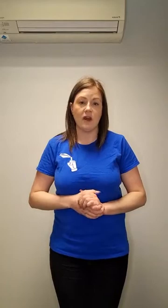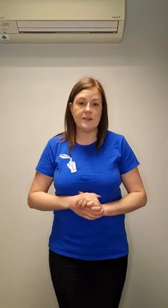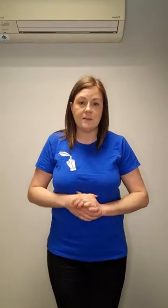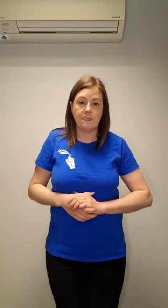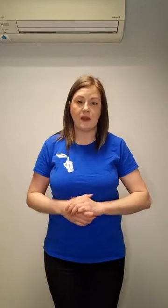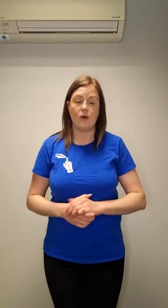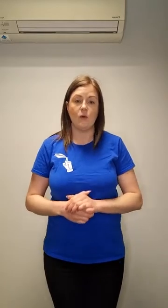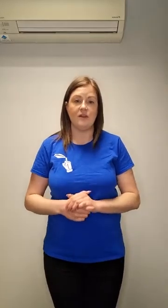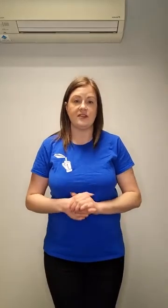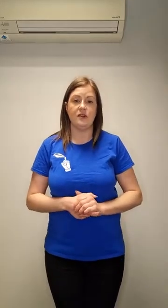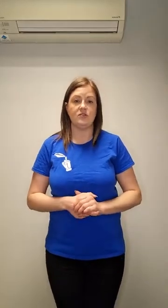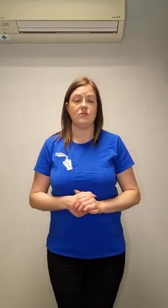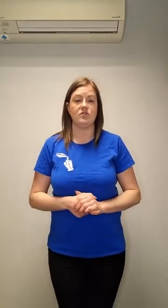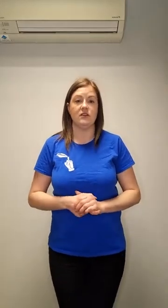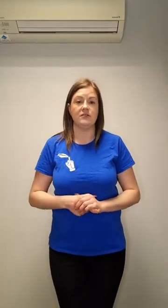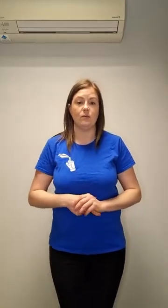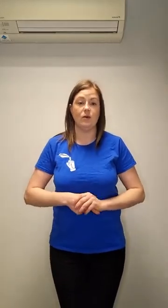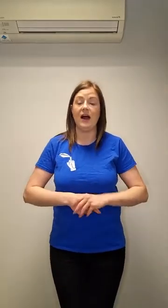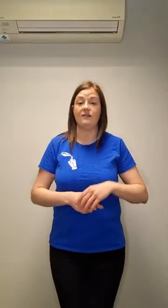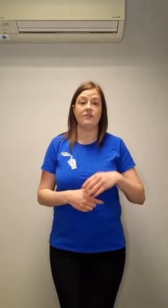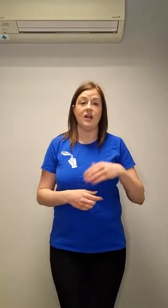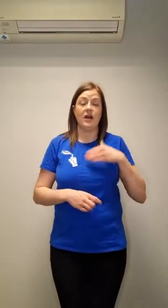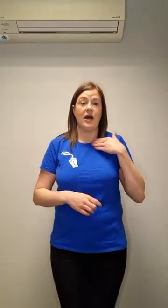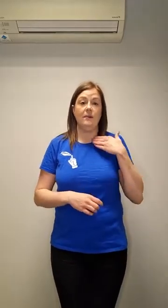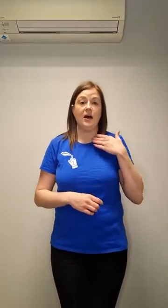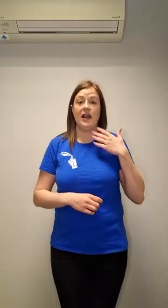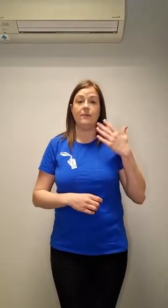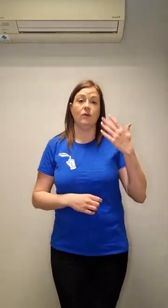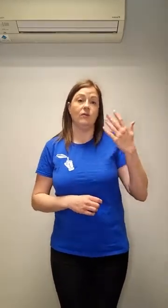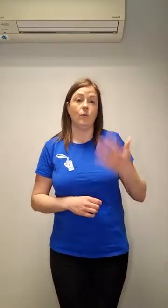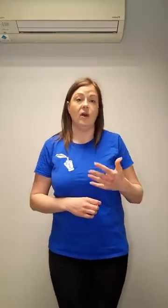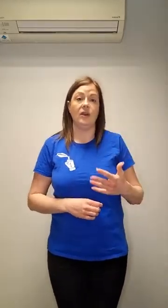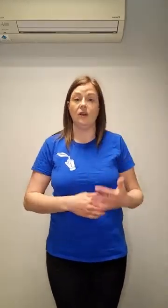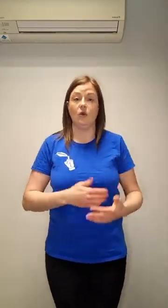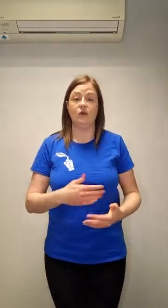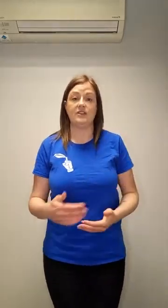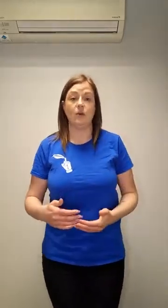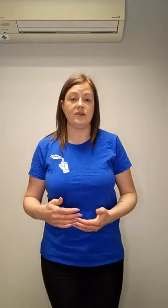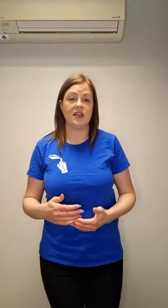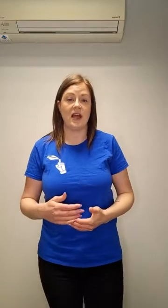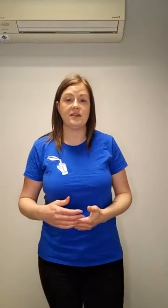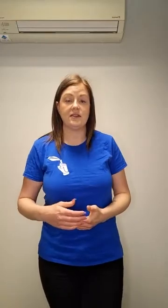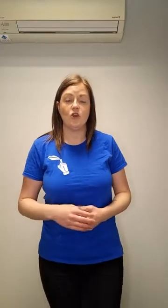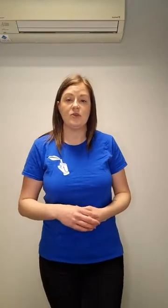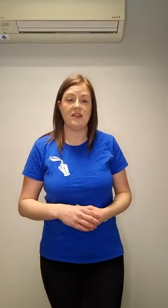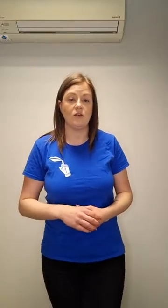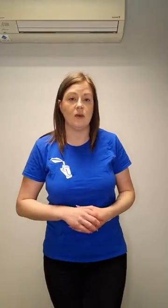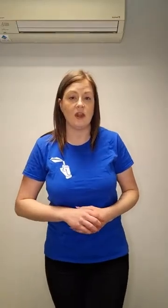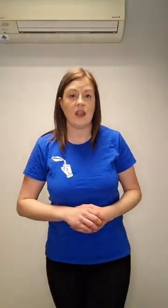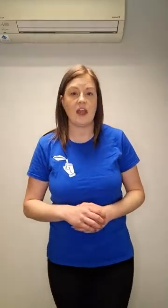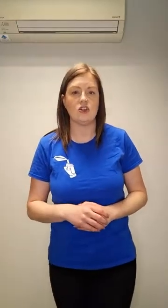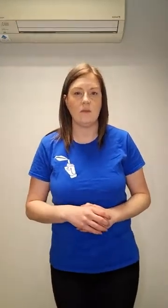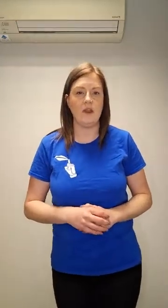right. All of our sign descriptions will have a label of a working or a supporting hand. We say that your working hand should be your